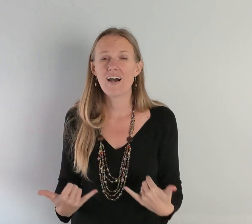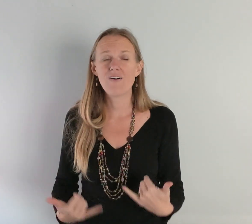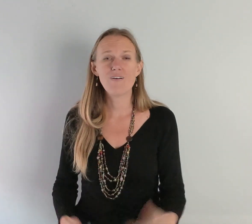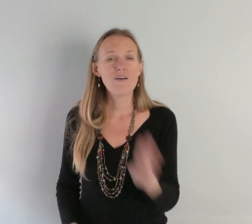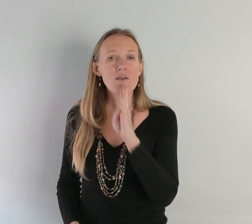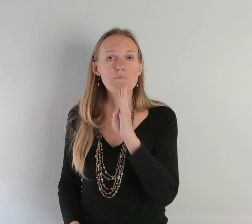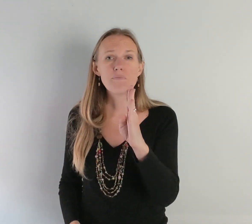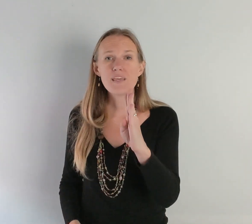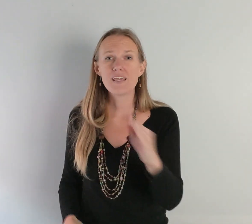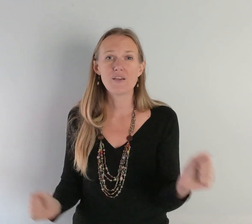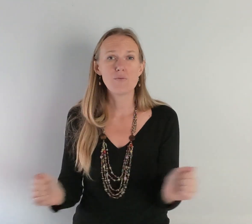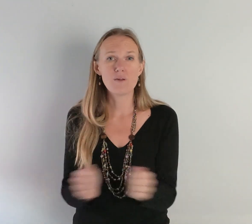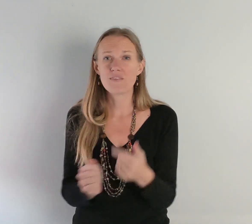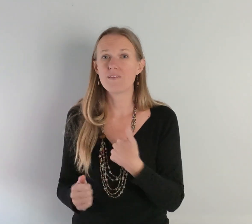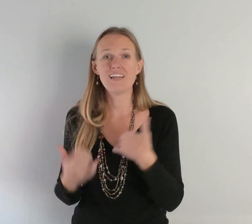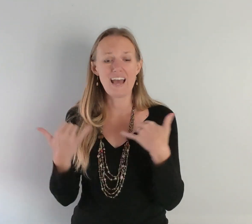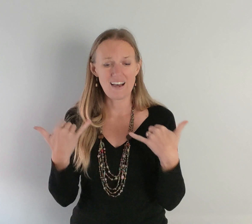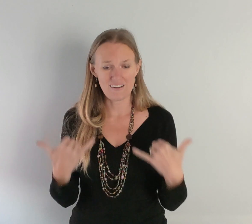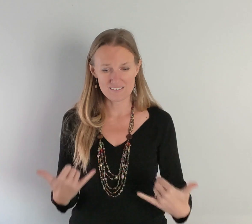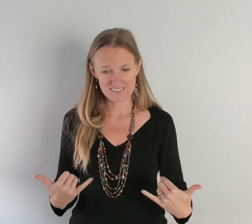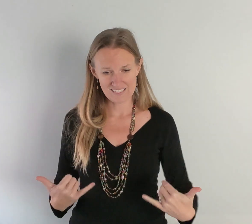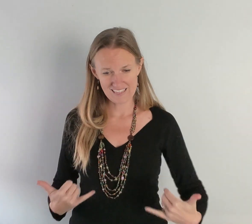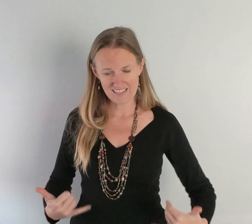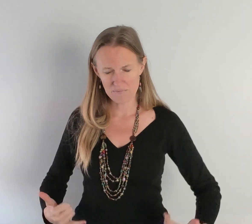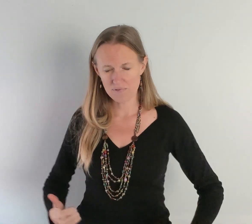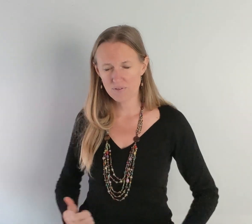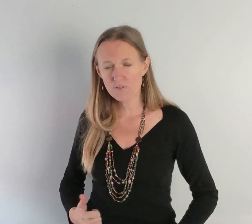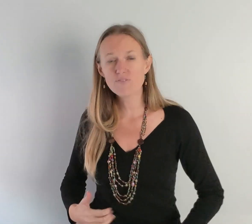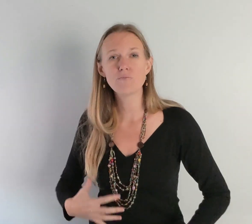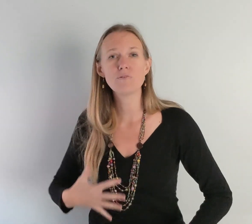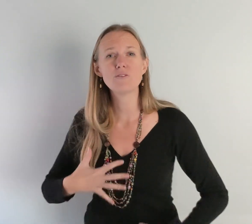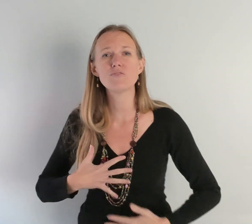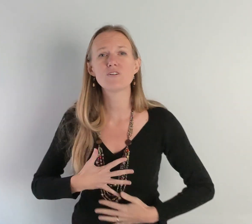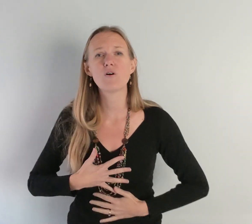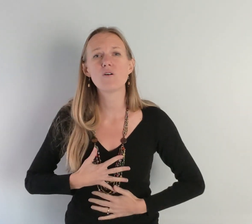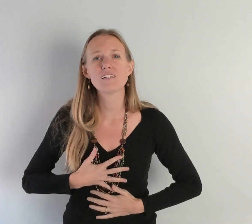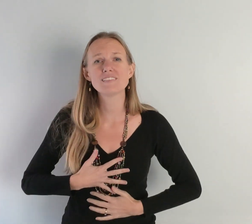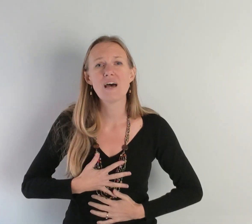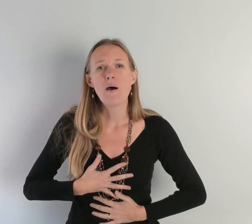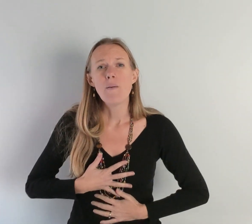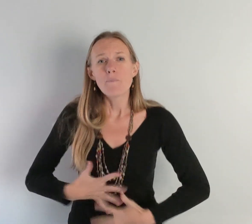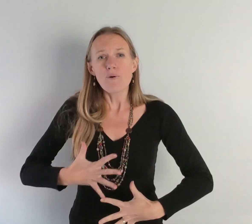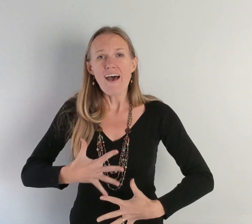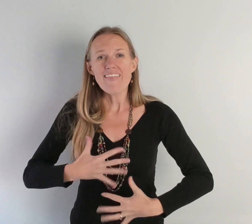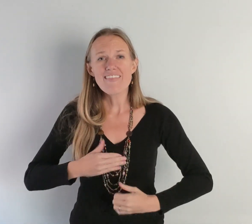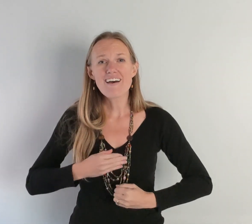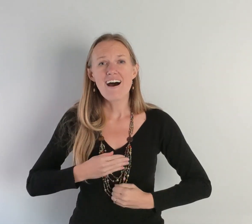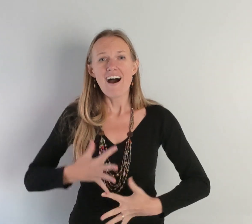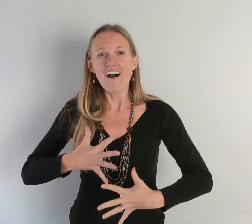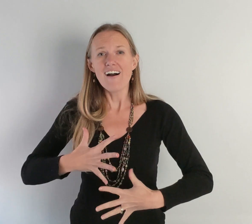now, be with me now. And then that beautiful, beautiful chorus, breath